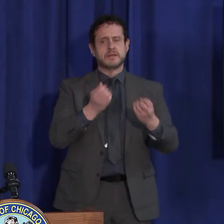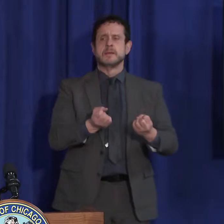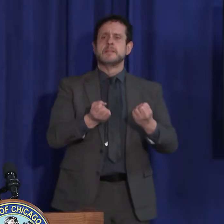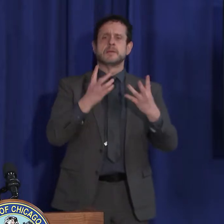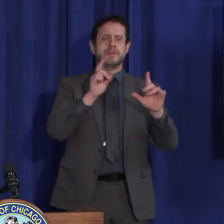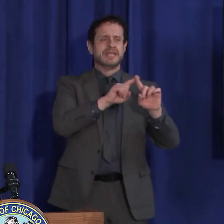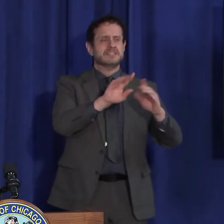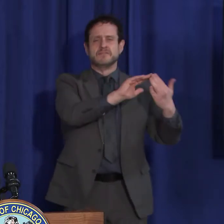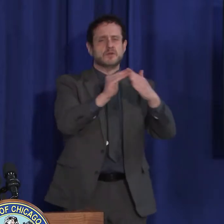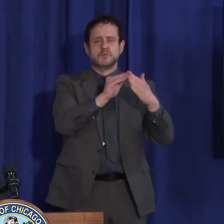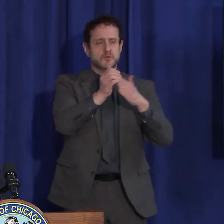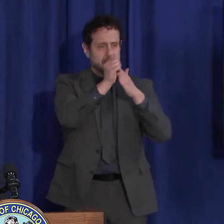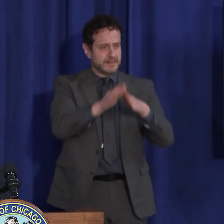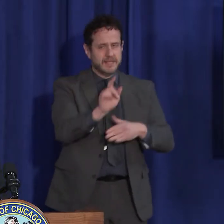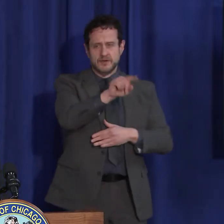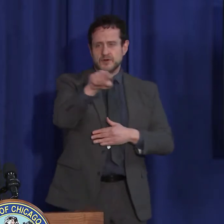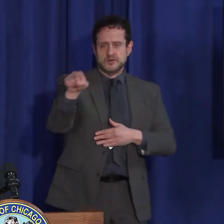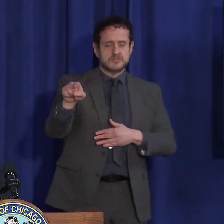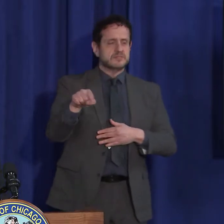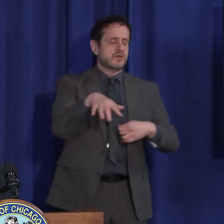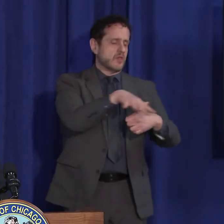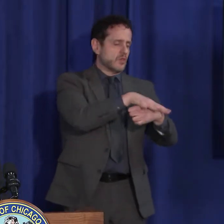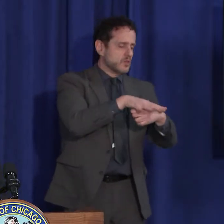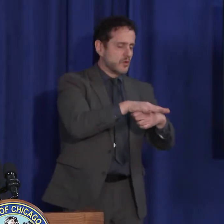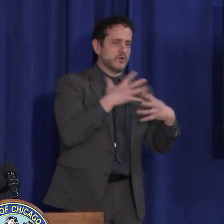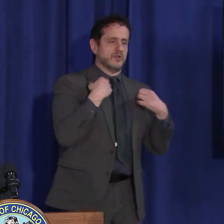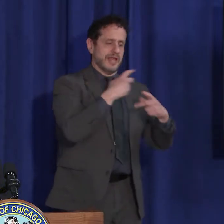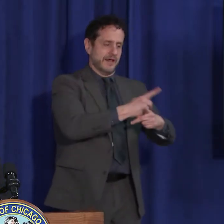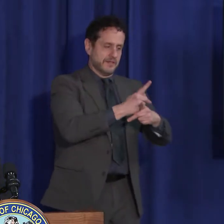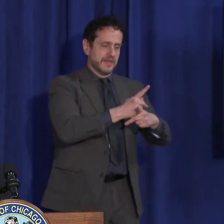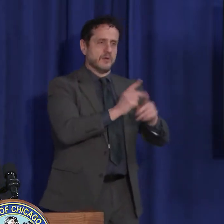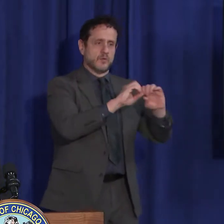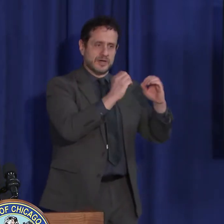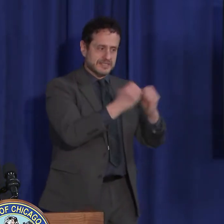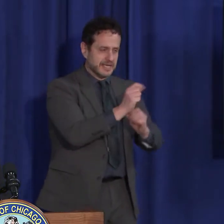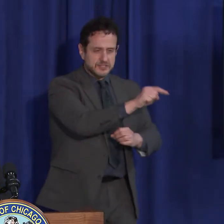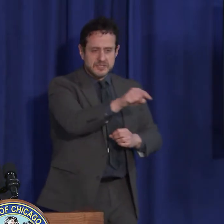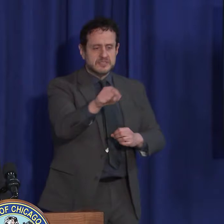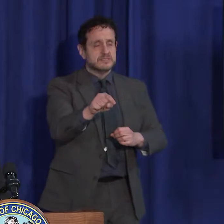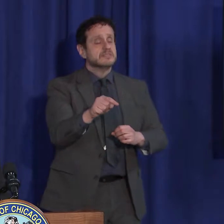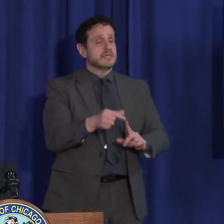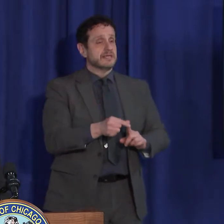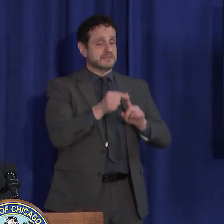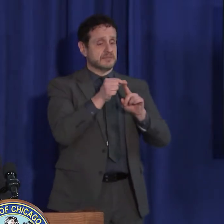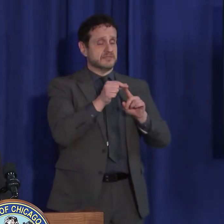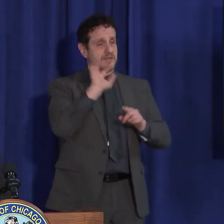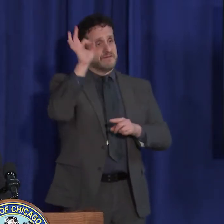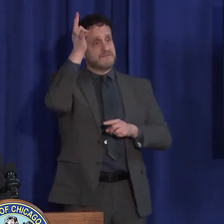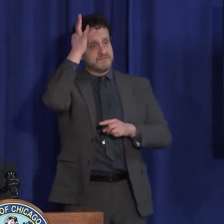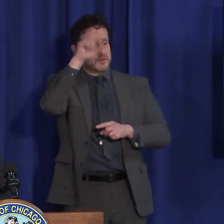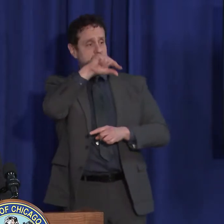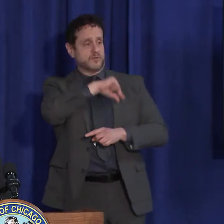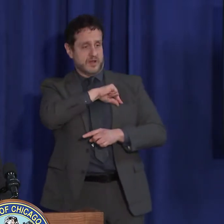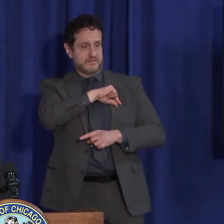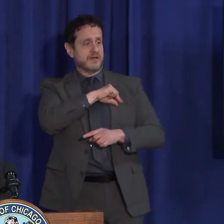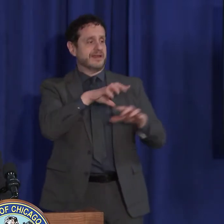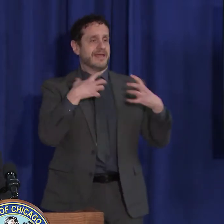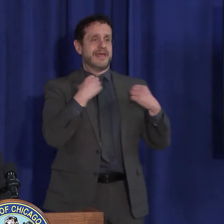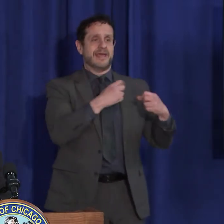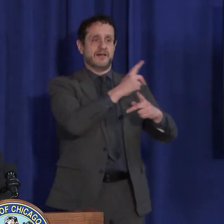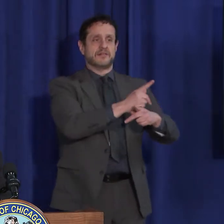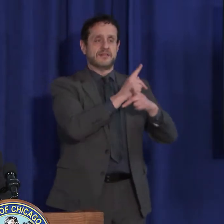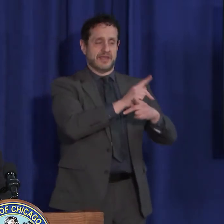many community leaders, the local healthcare organizations, particularly the federally qualified